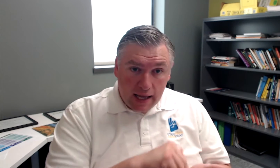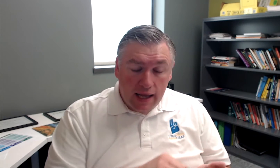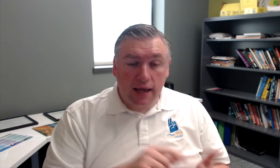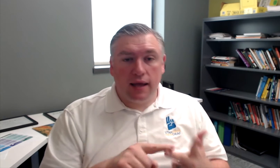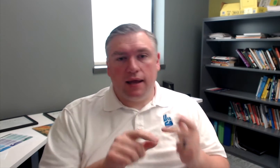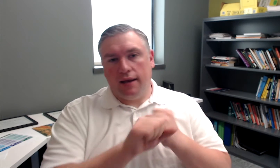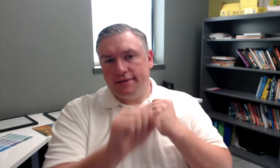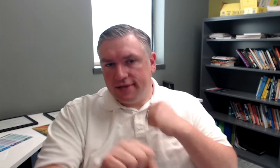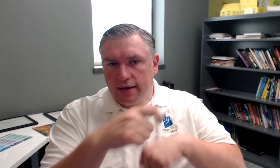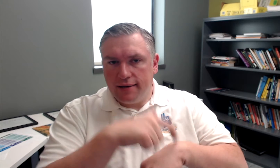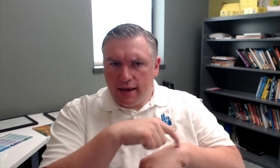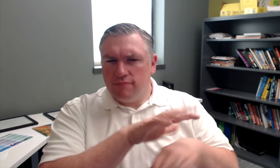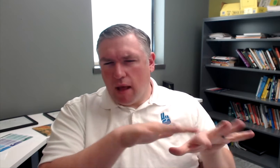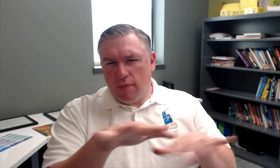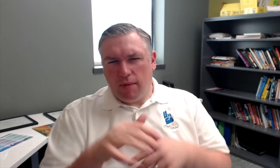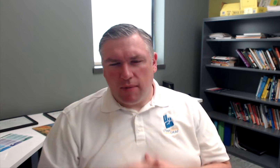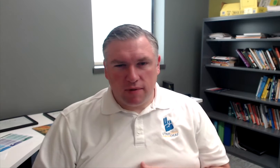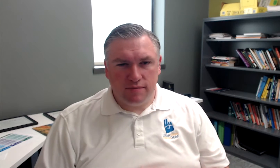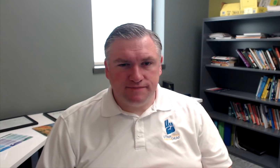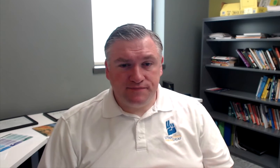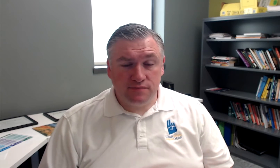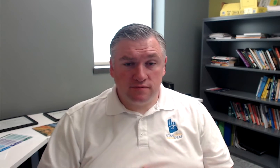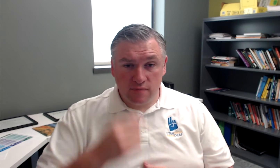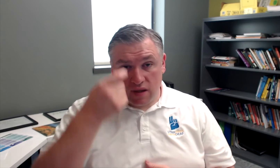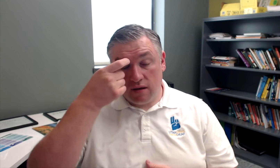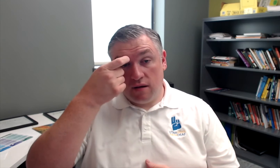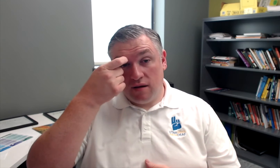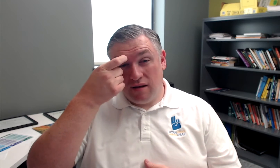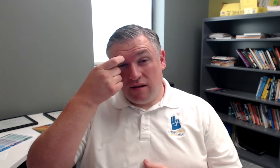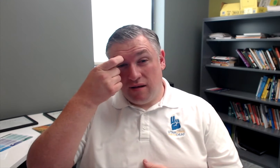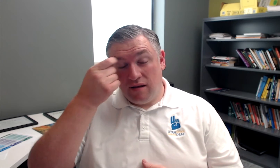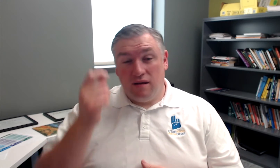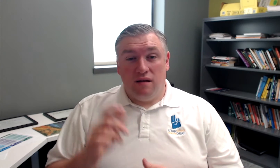the ability to have things repeated, extended time, all of that.